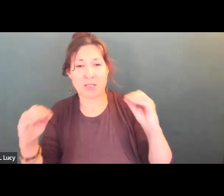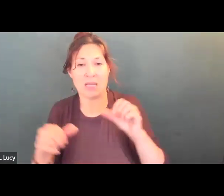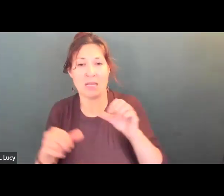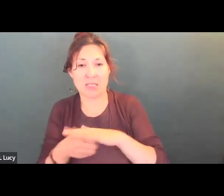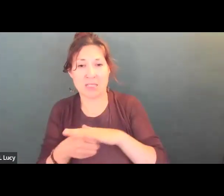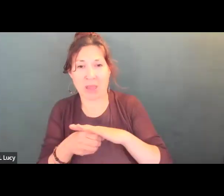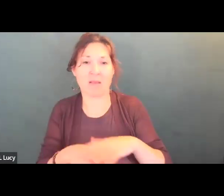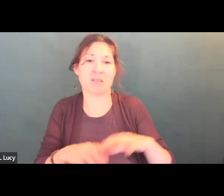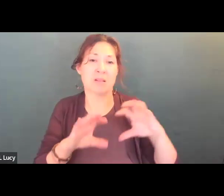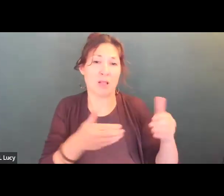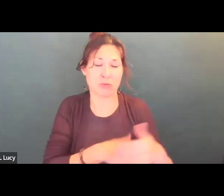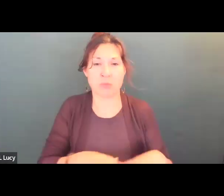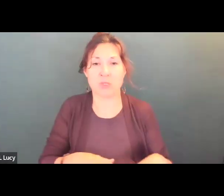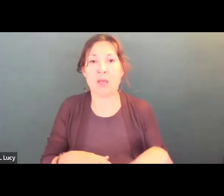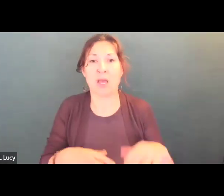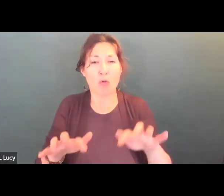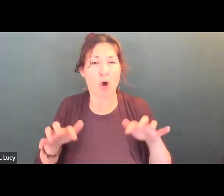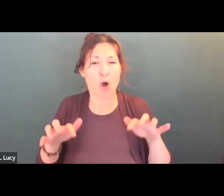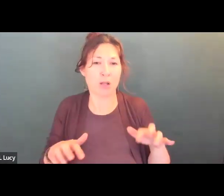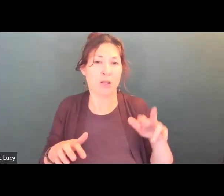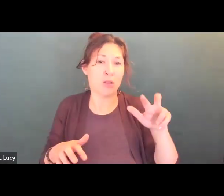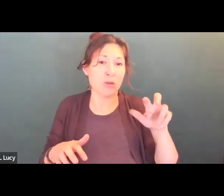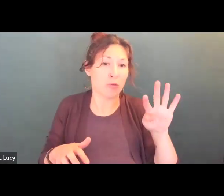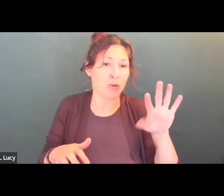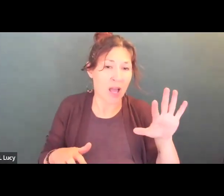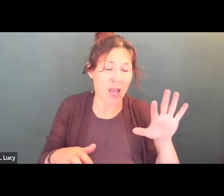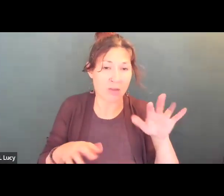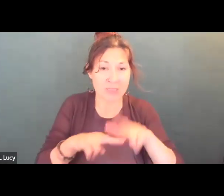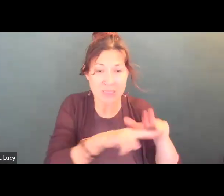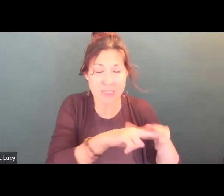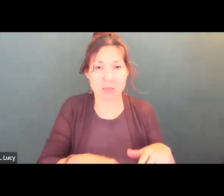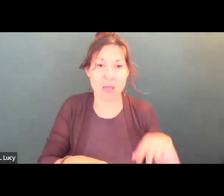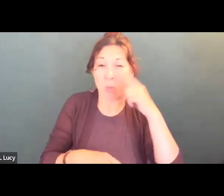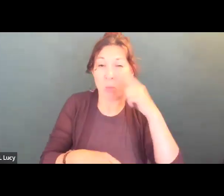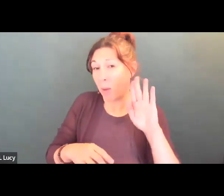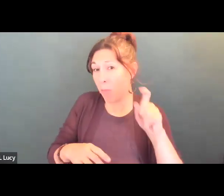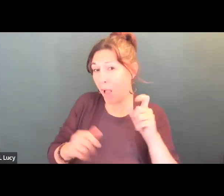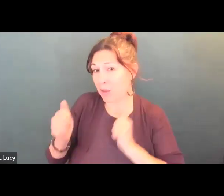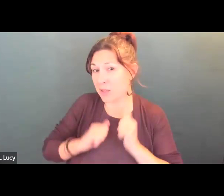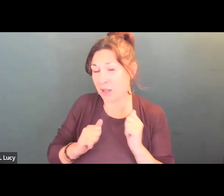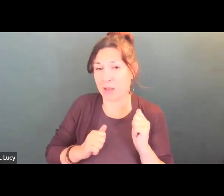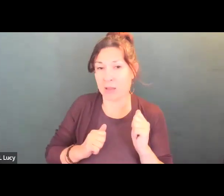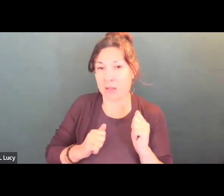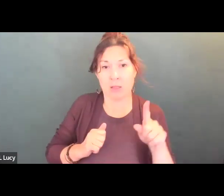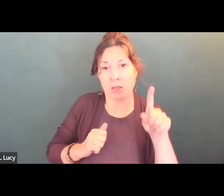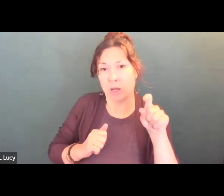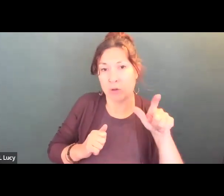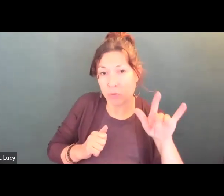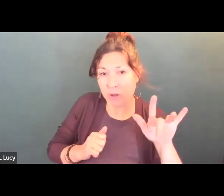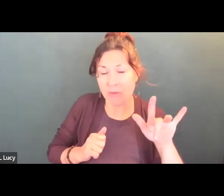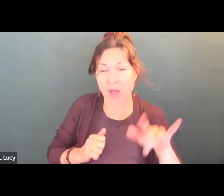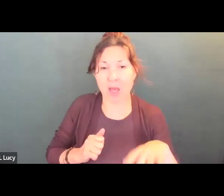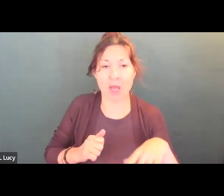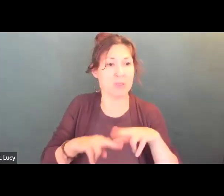with 435 seats, a black box theater with 125 seats, a 10,000 square foot gym,